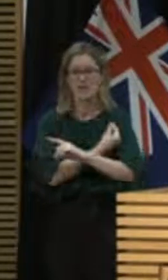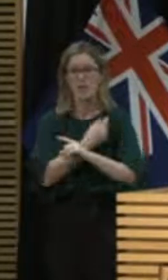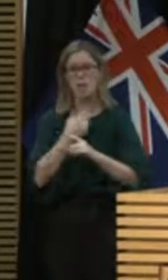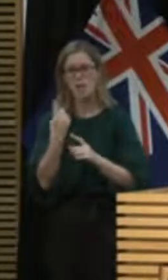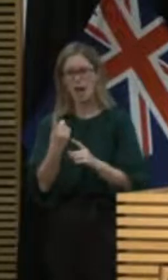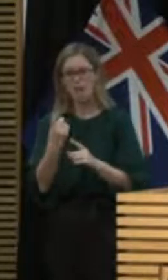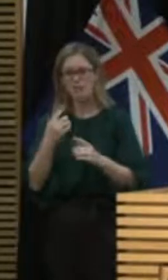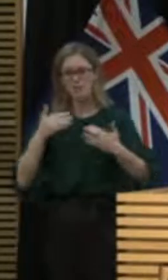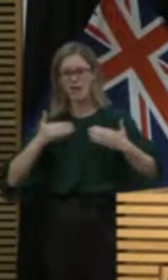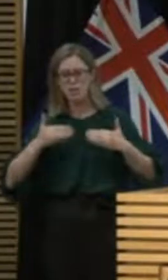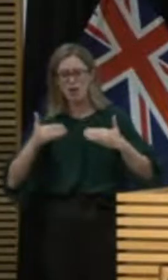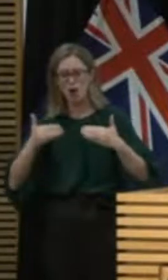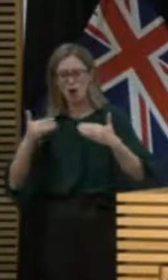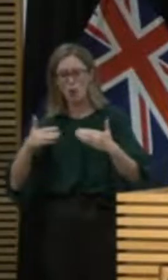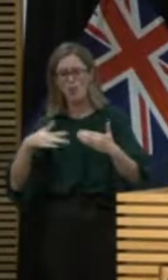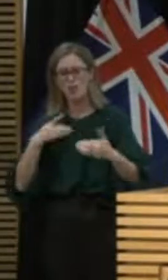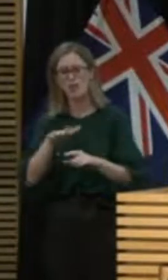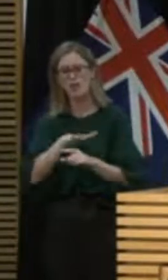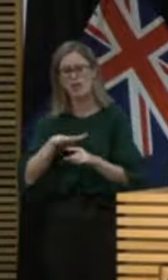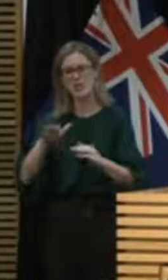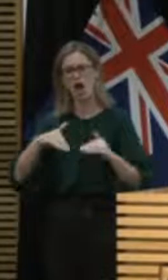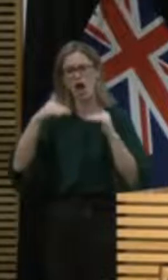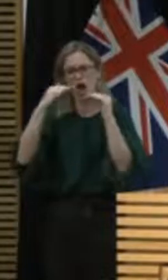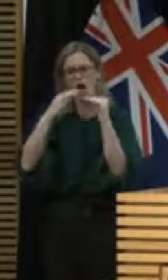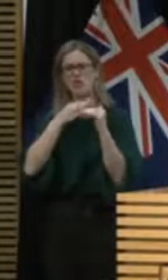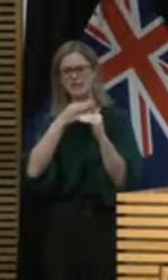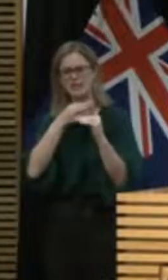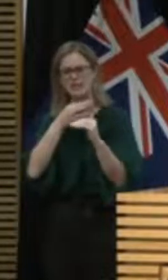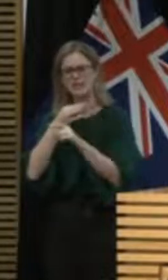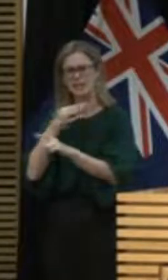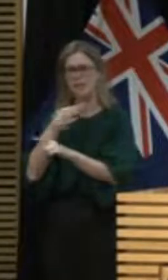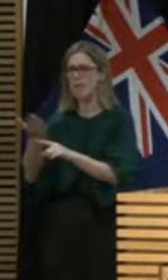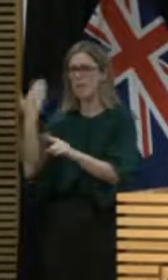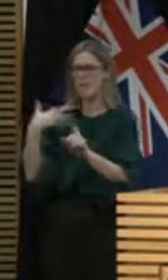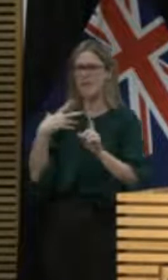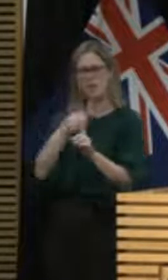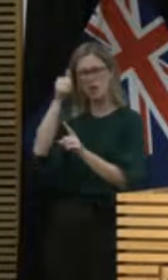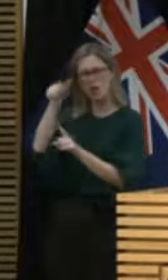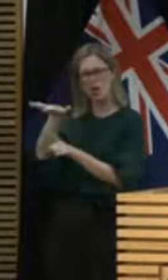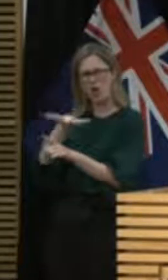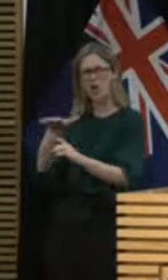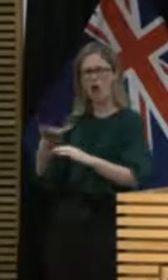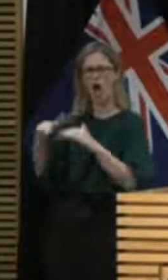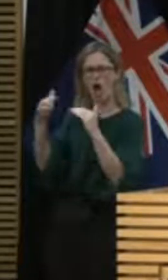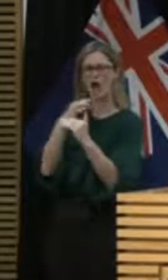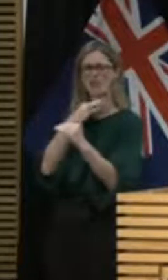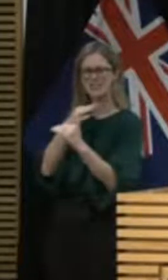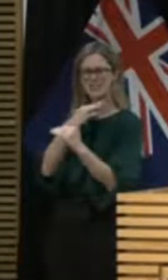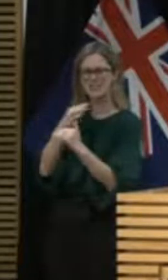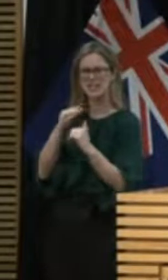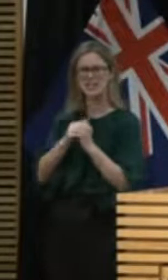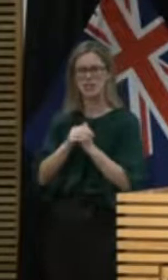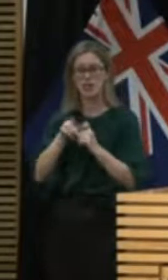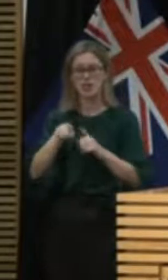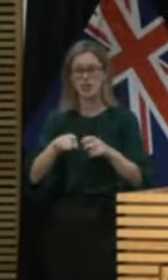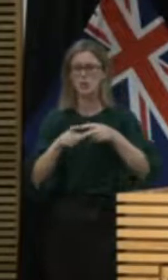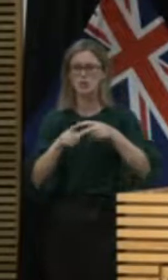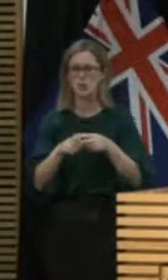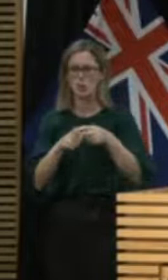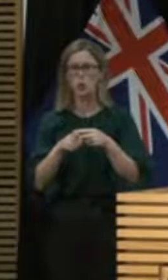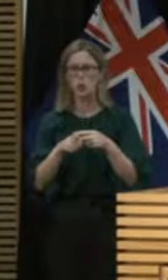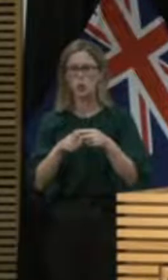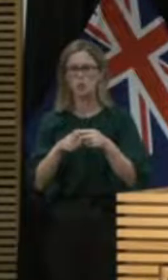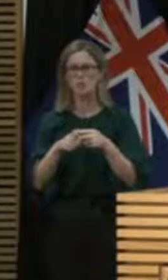we're applying these to be high risk. Even before we had vaccines, we treated them in that way. And this is a tool we can use